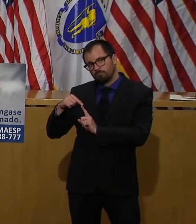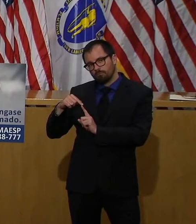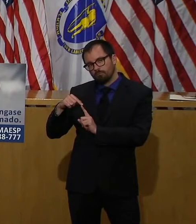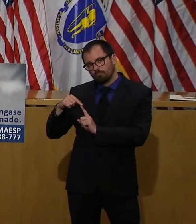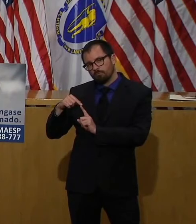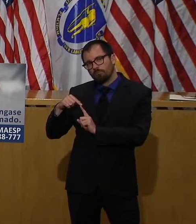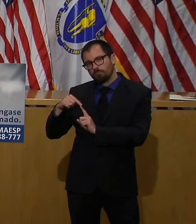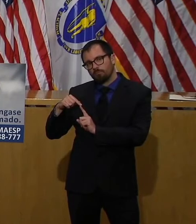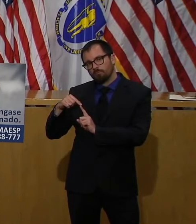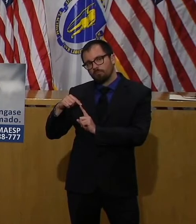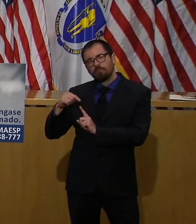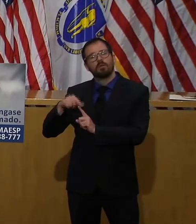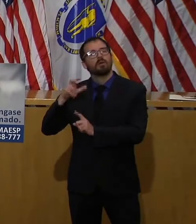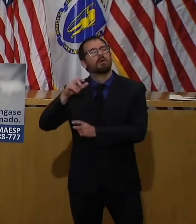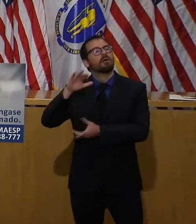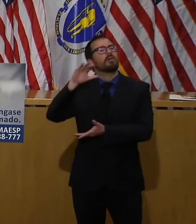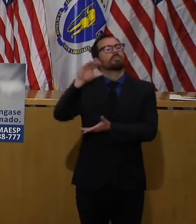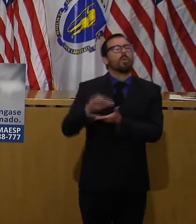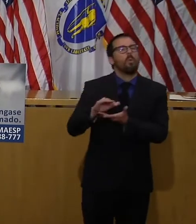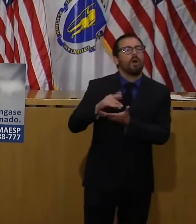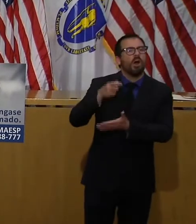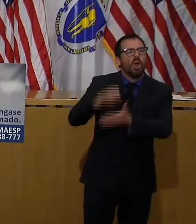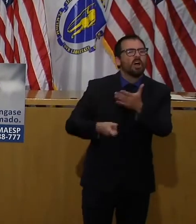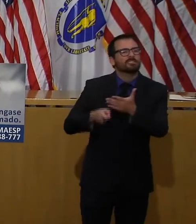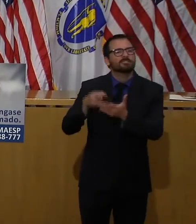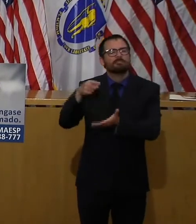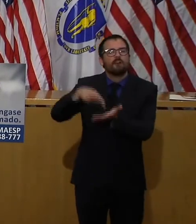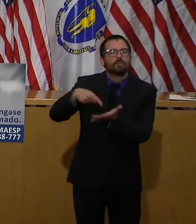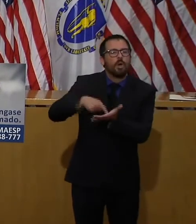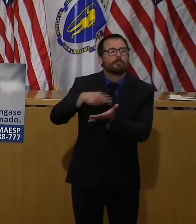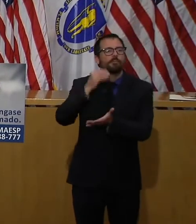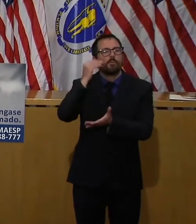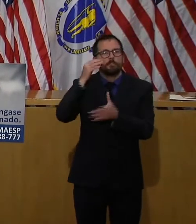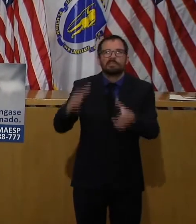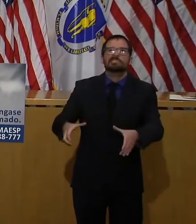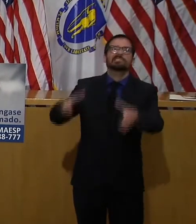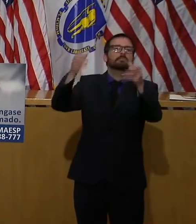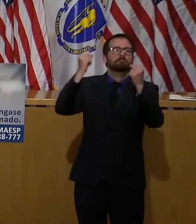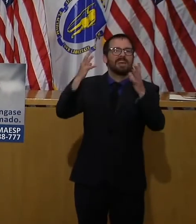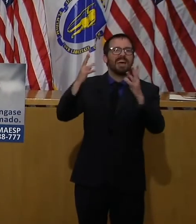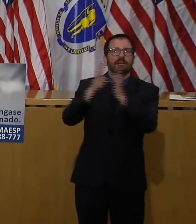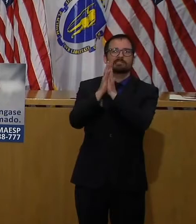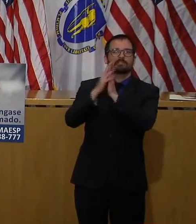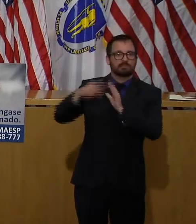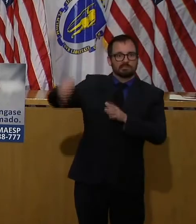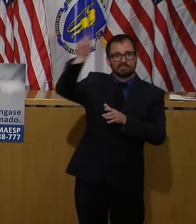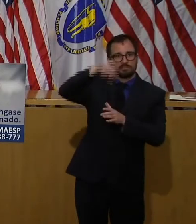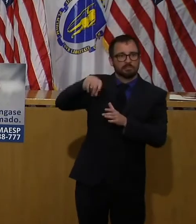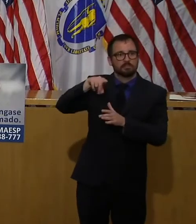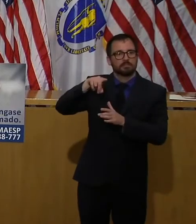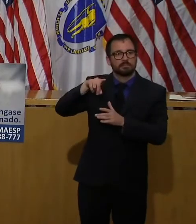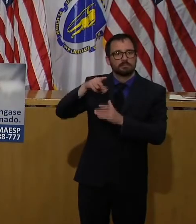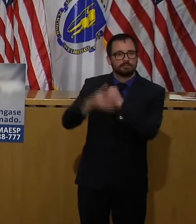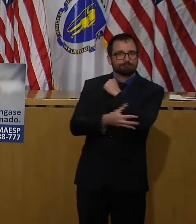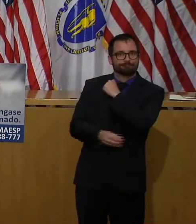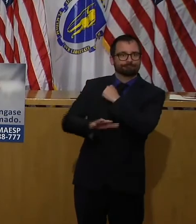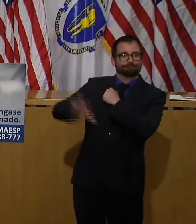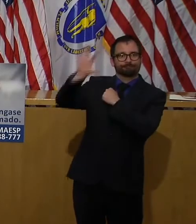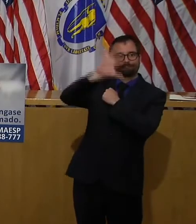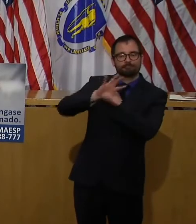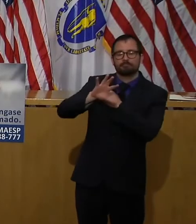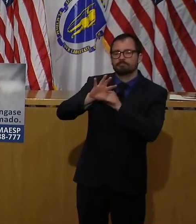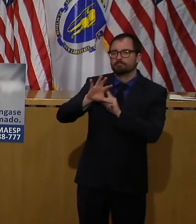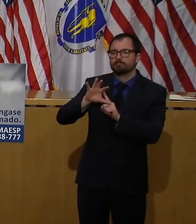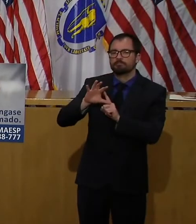Thanks, everybody. I think we've got almost a million Massachusetts residents who have filed for unemployment. Do you know how many are actually receiving benefits at this point? And can you also give us